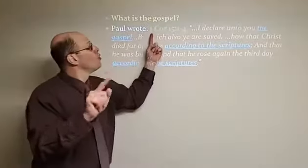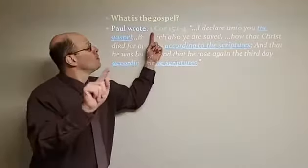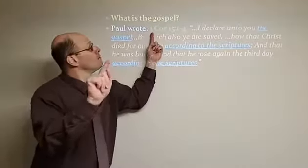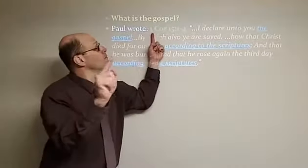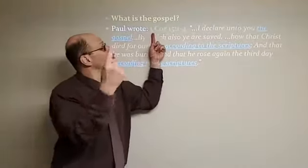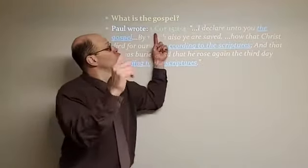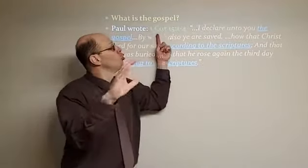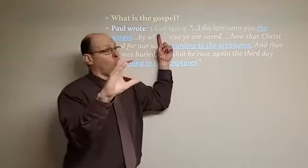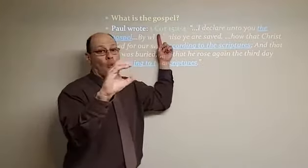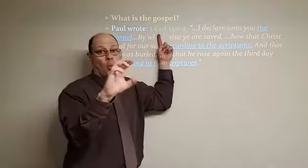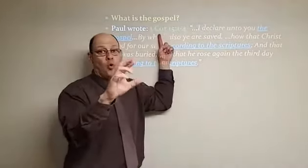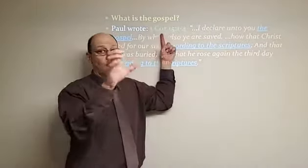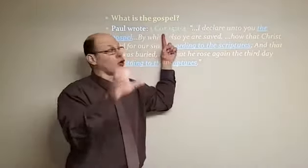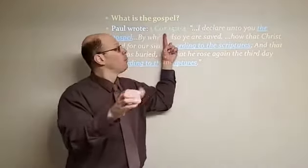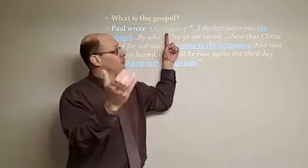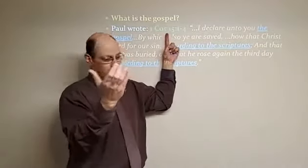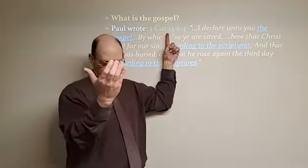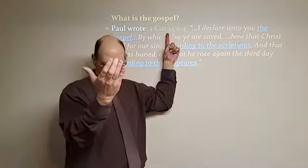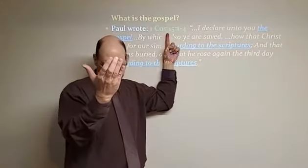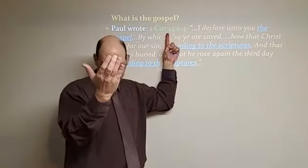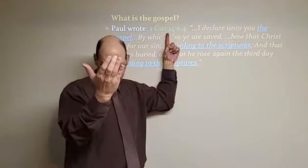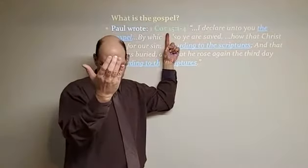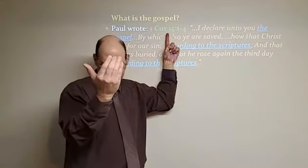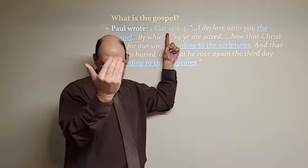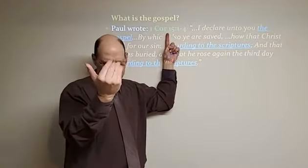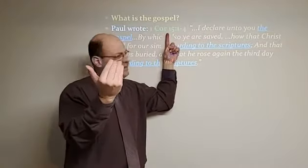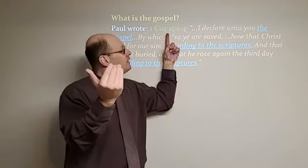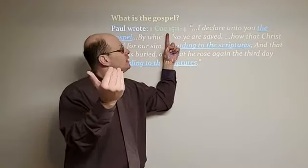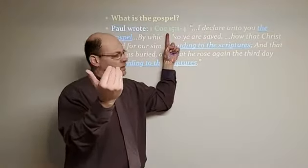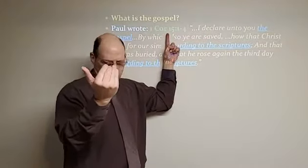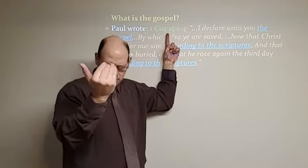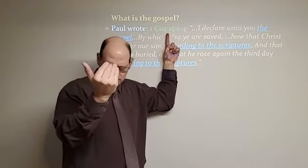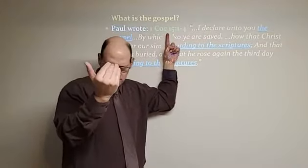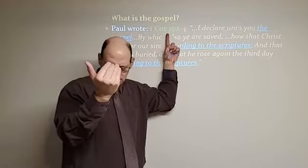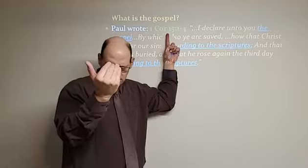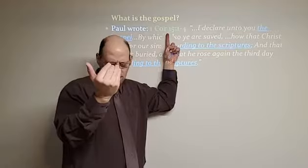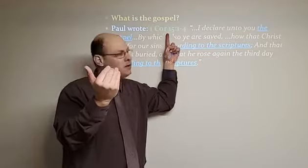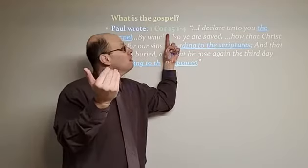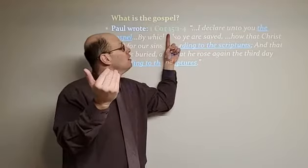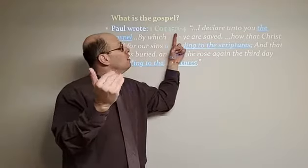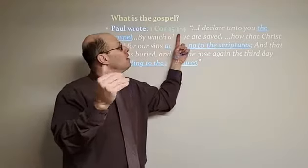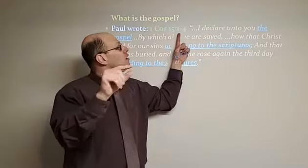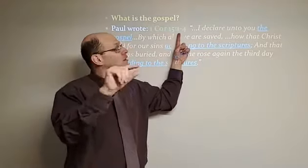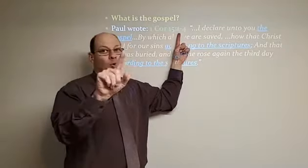now look at paul what he wrote in first corinthians chapter 15 following verses 1 through 4